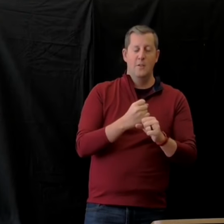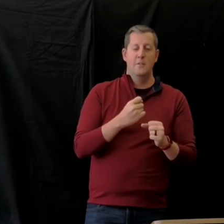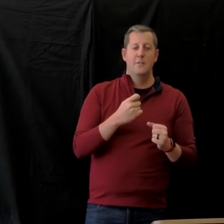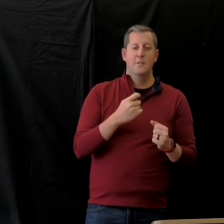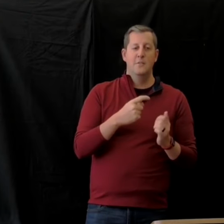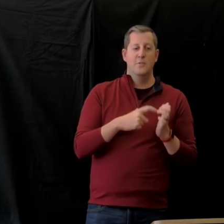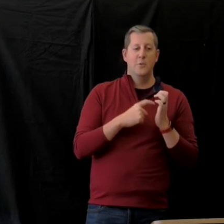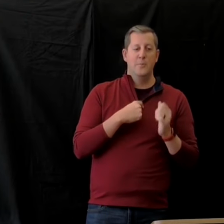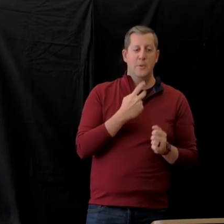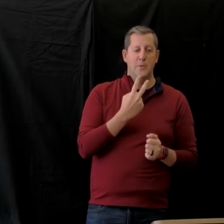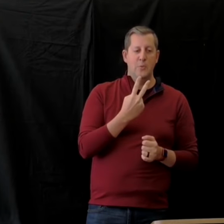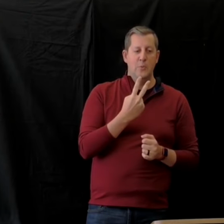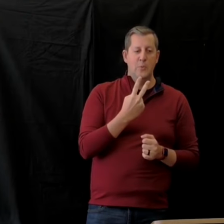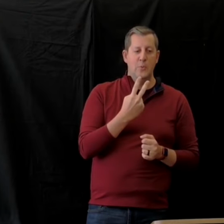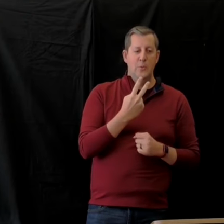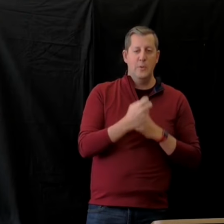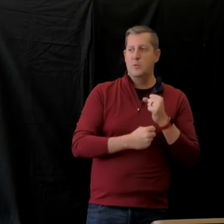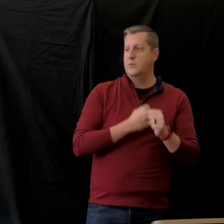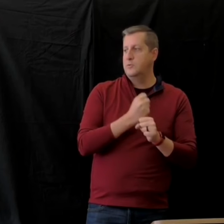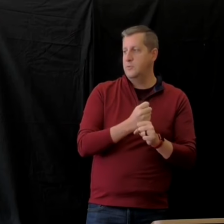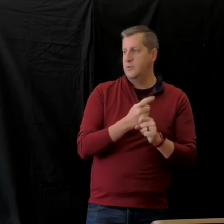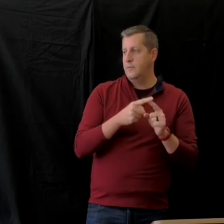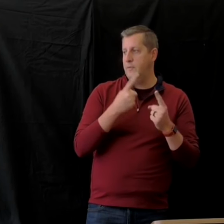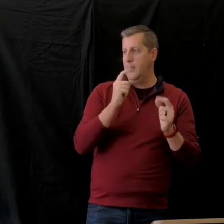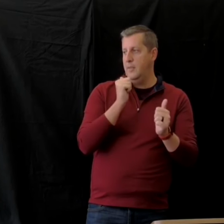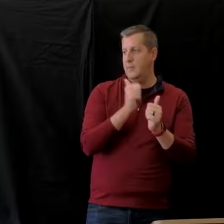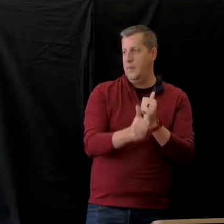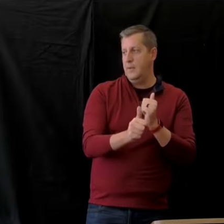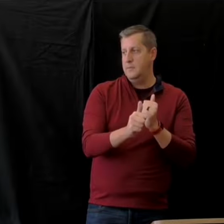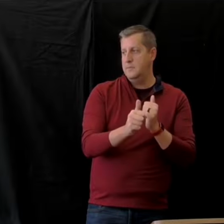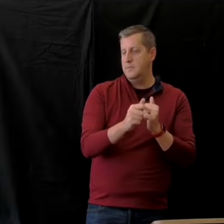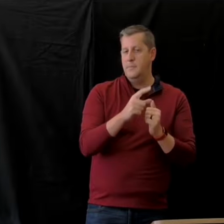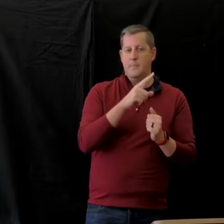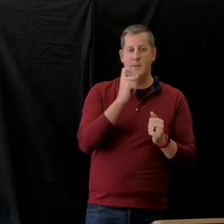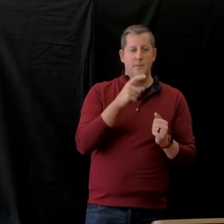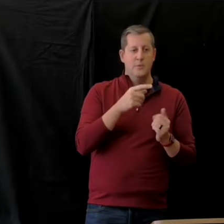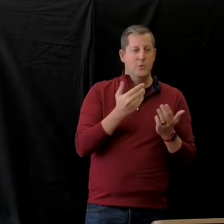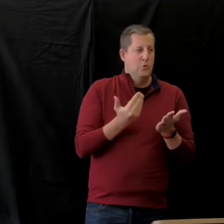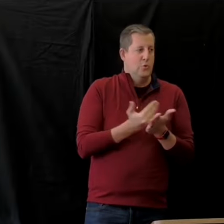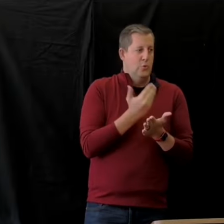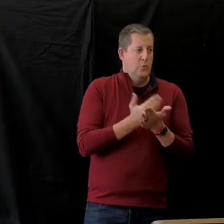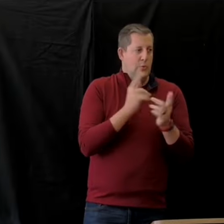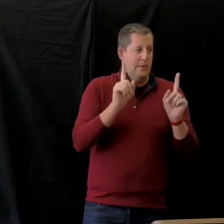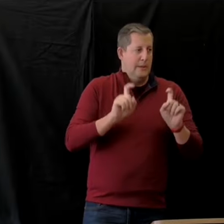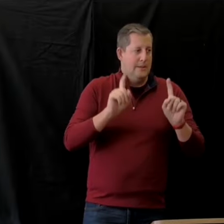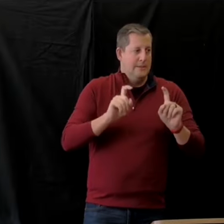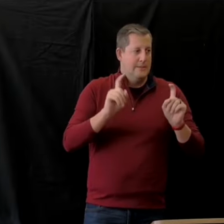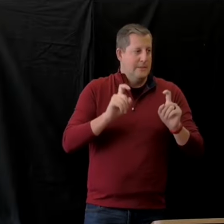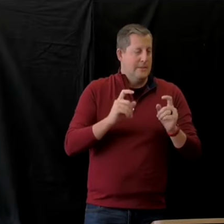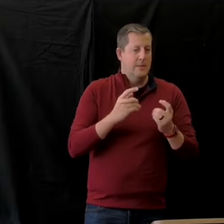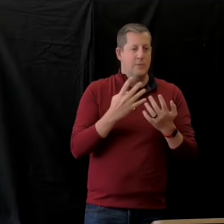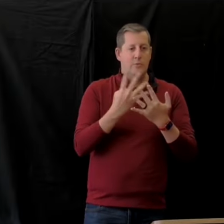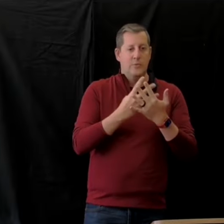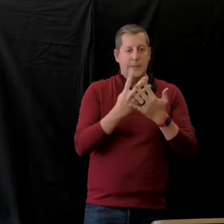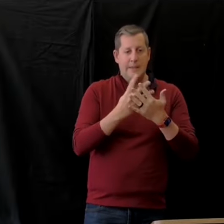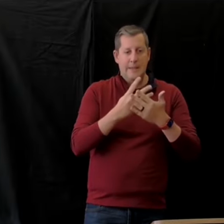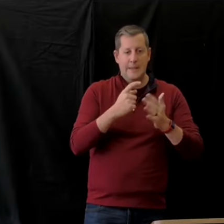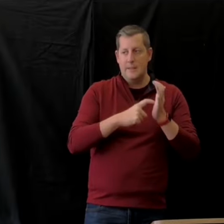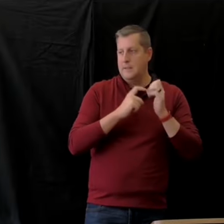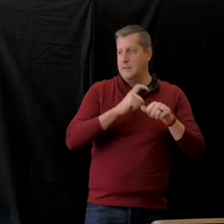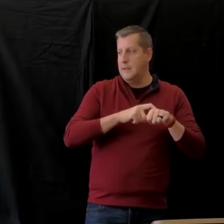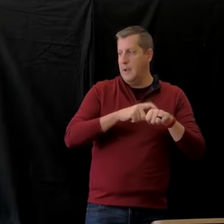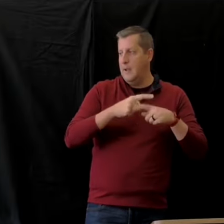It was a really long process, but to summarize, it took 2 years until I finally passed because it was a new